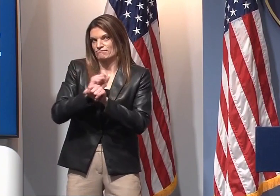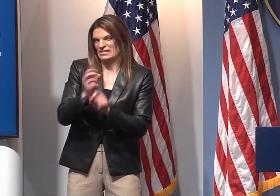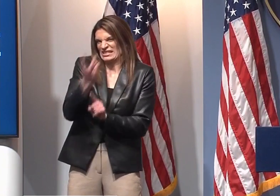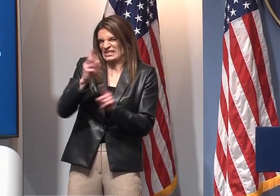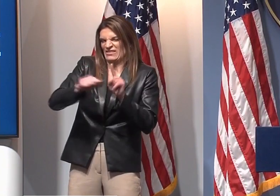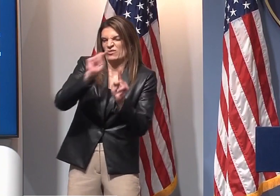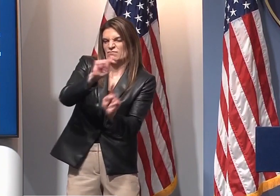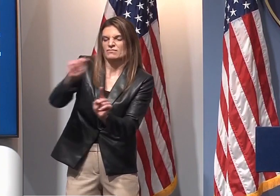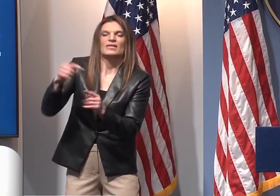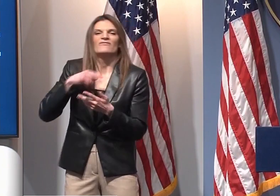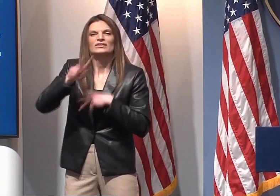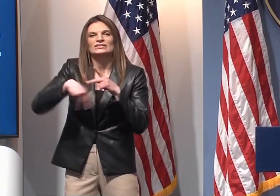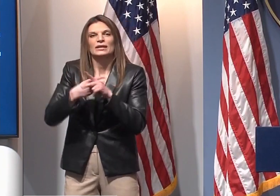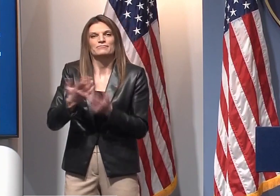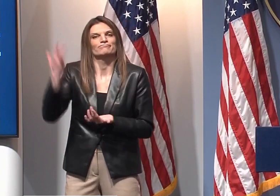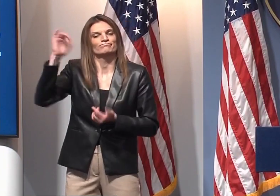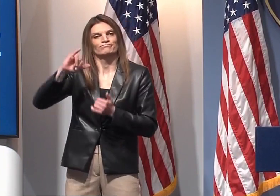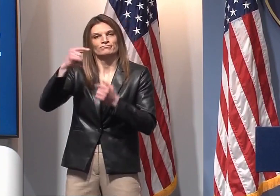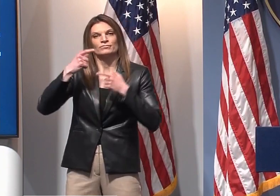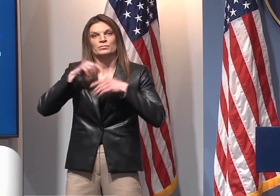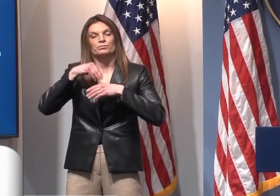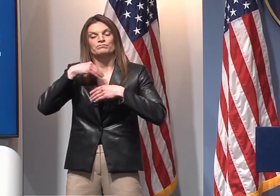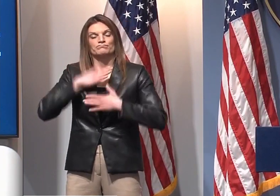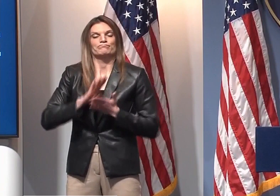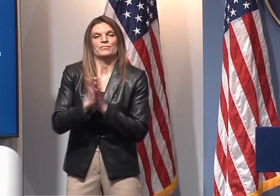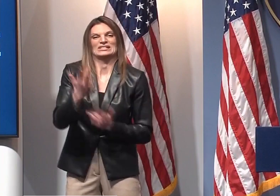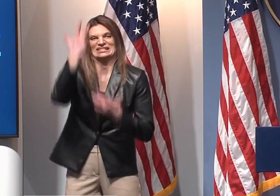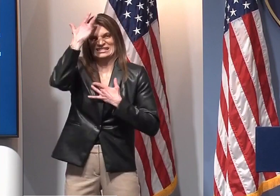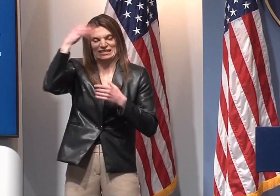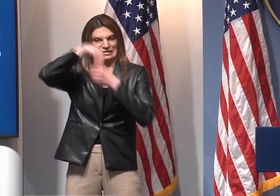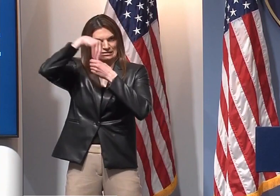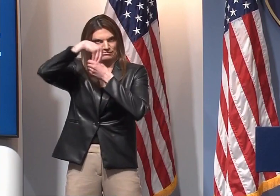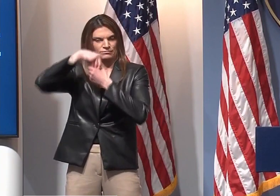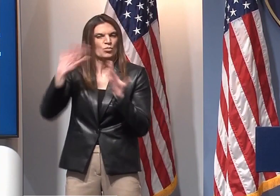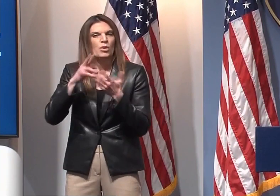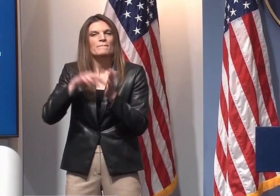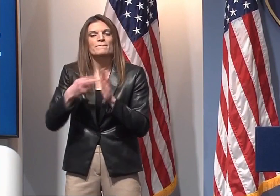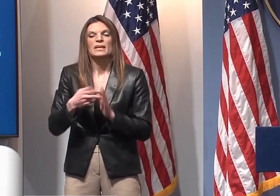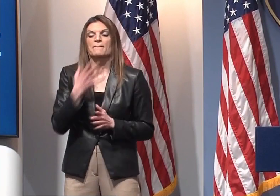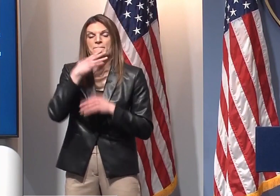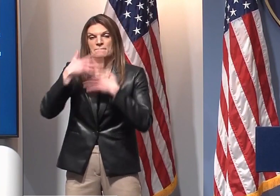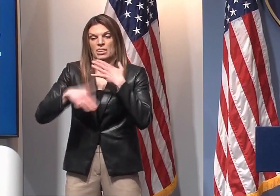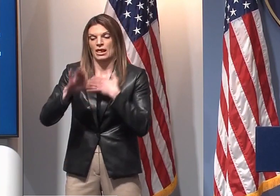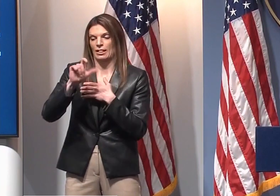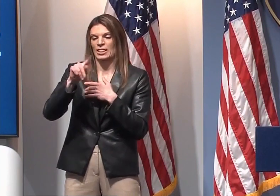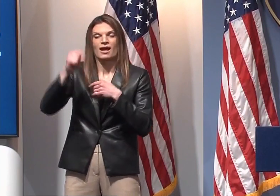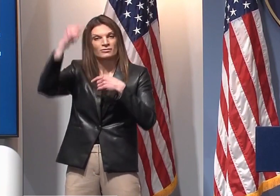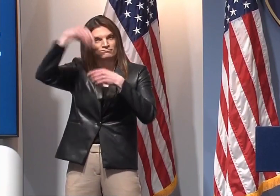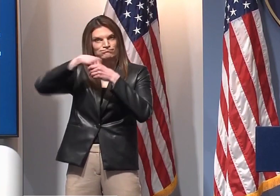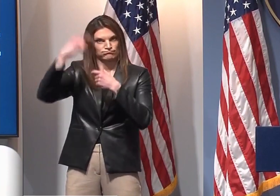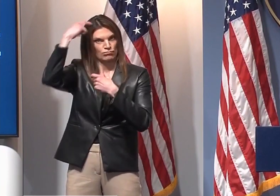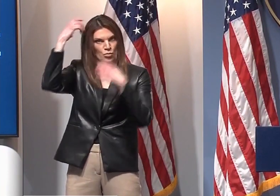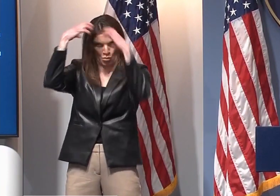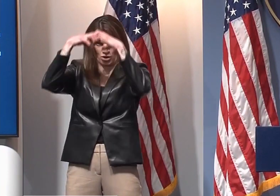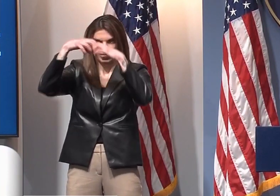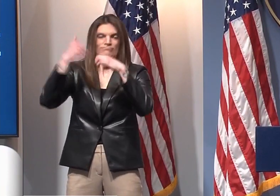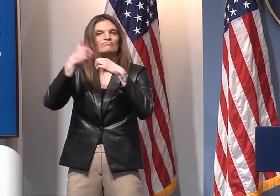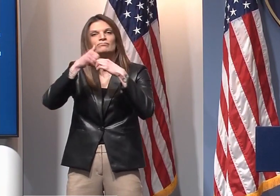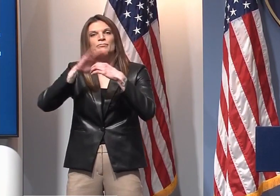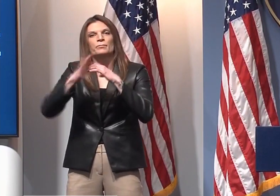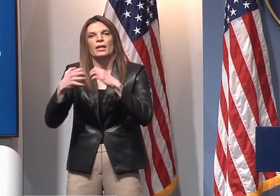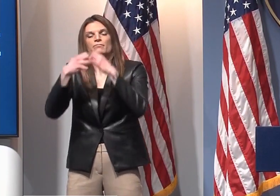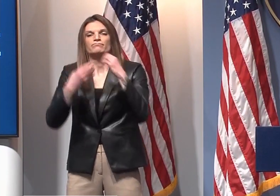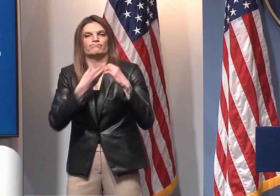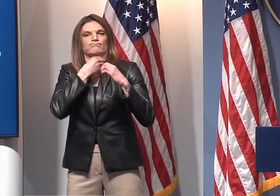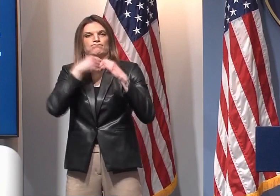called cerebral venous sinus thrombosis, essentially a blood clot in the blood vessels around the brain, in combination with